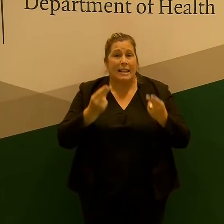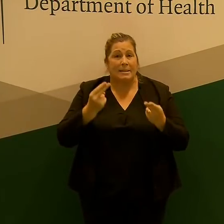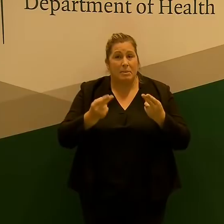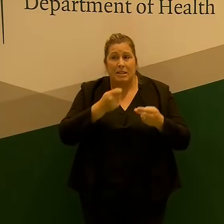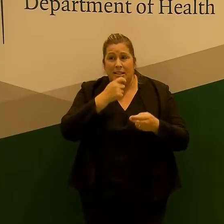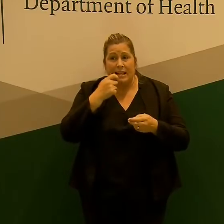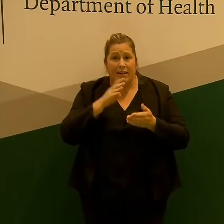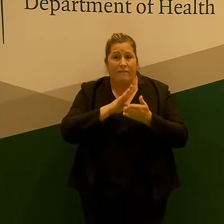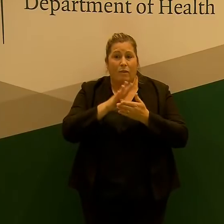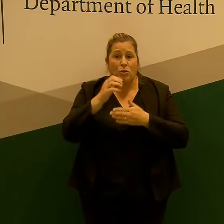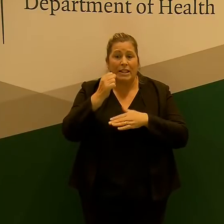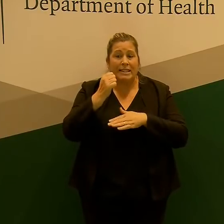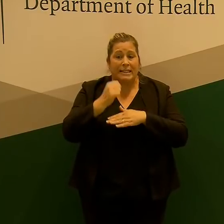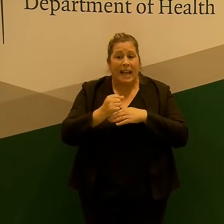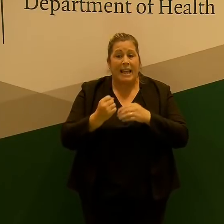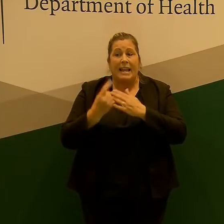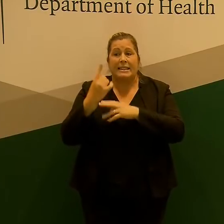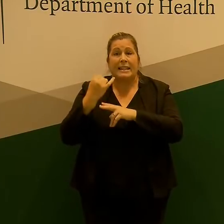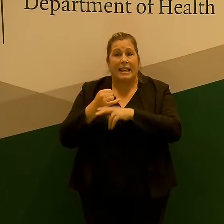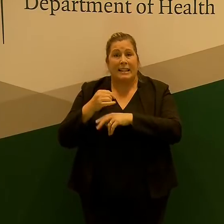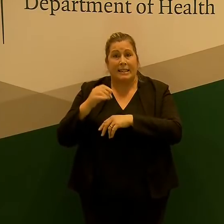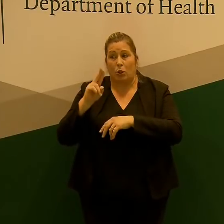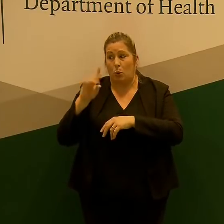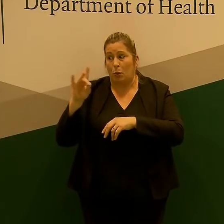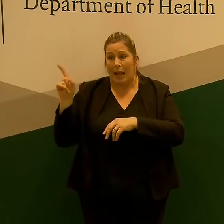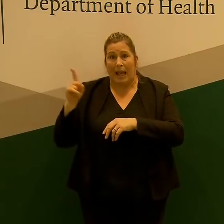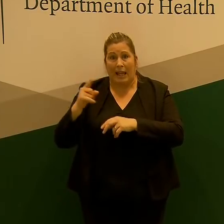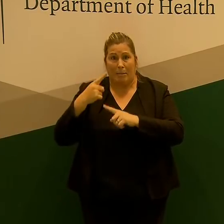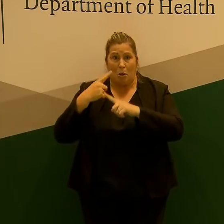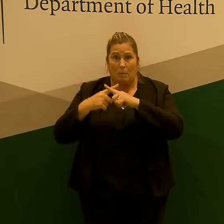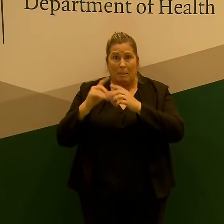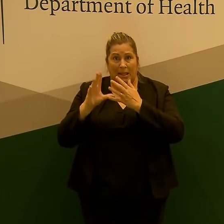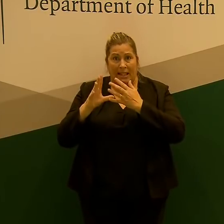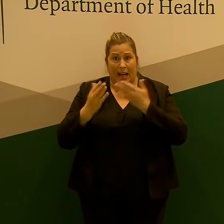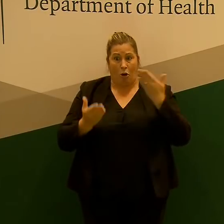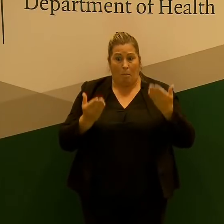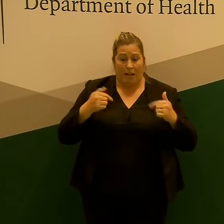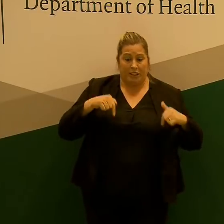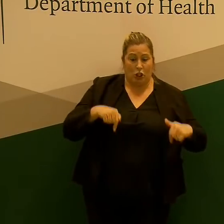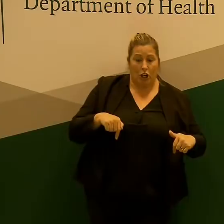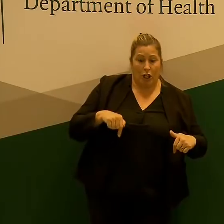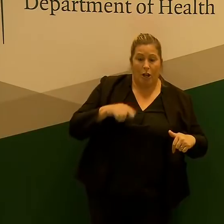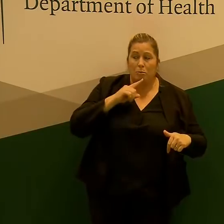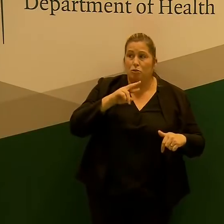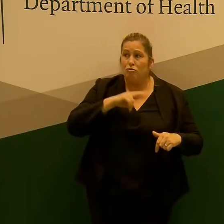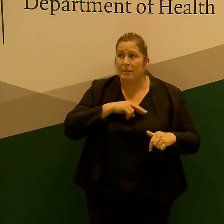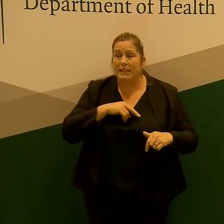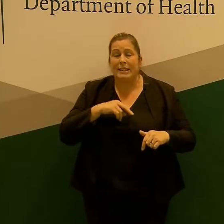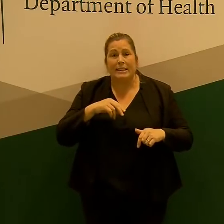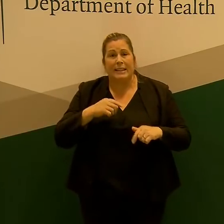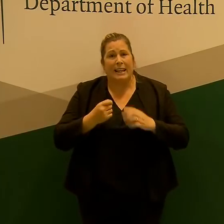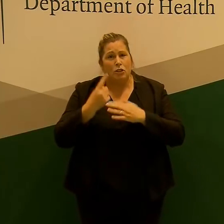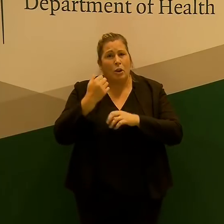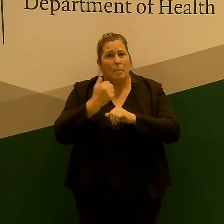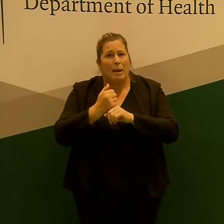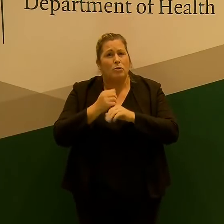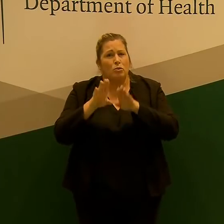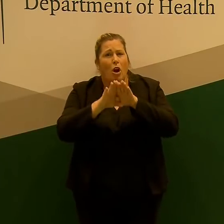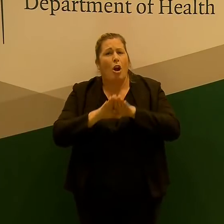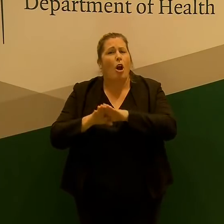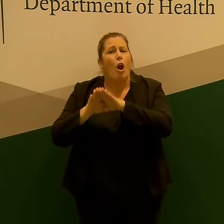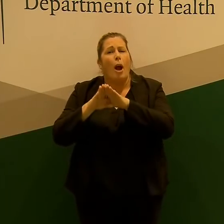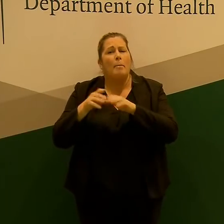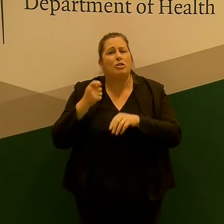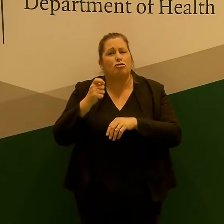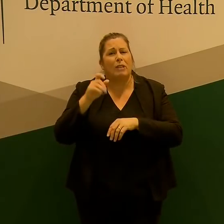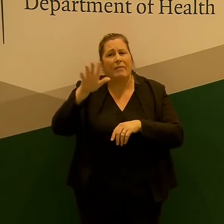the 14-day incidence in the UK is almost 10 times what it is here. Isn't the real issue, again, about the common travel area? Isn't it